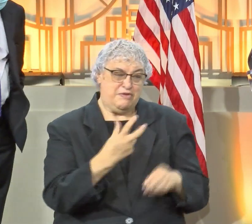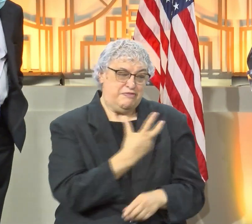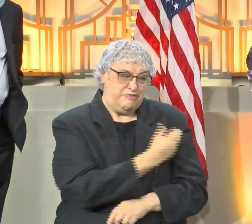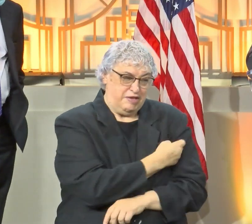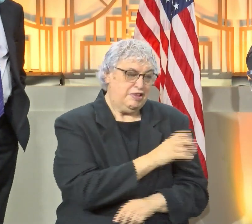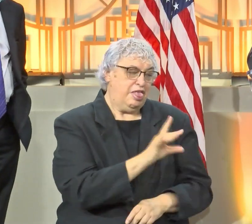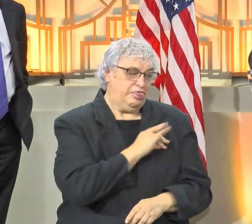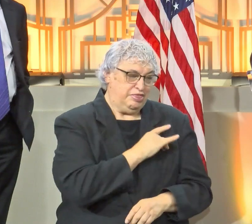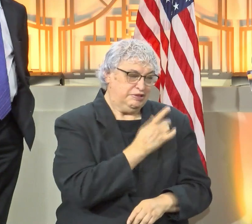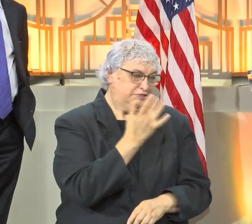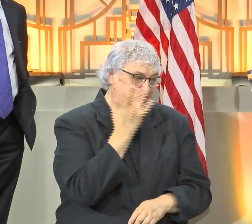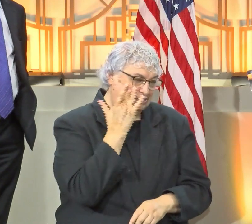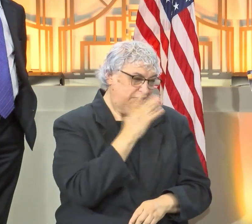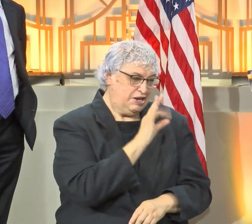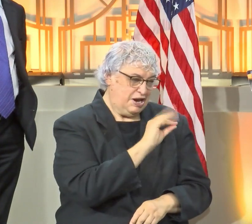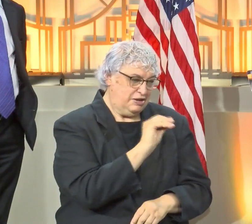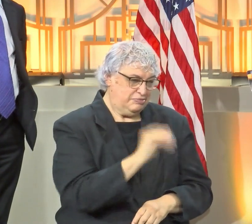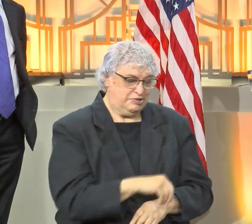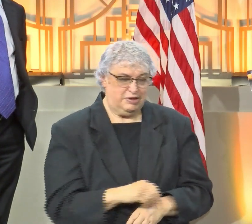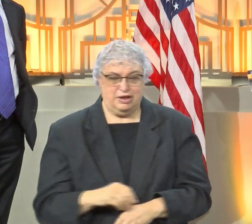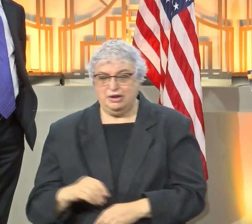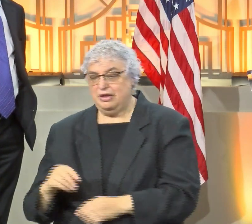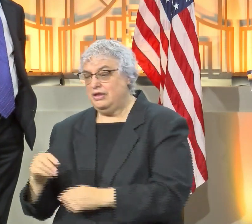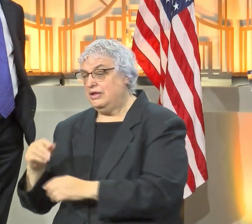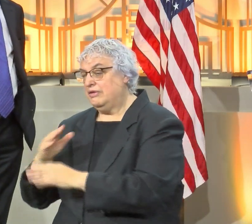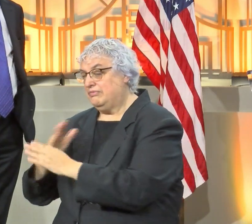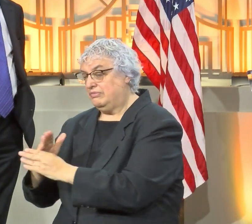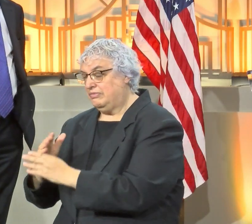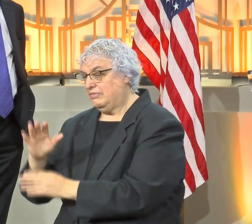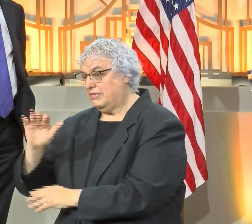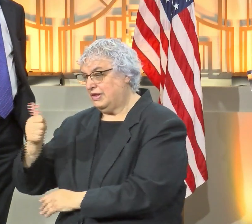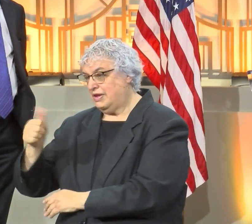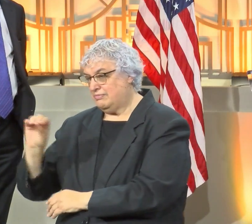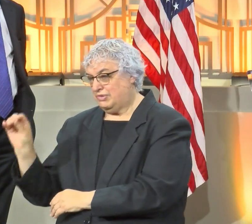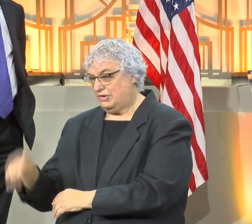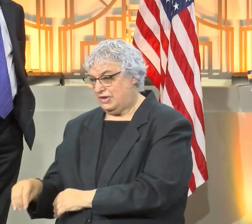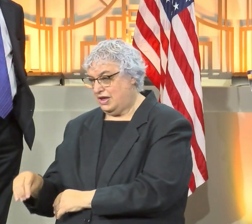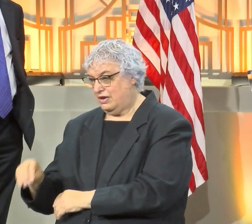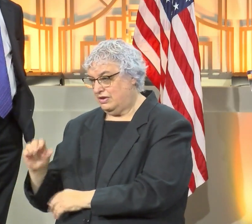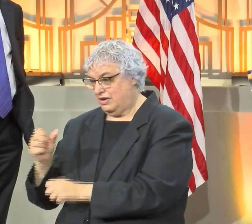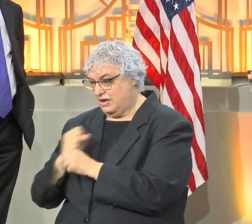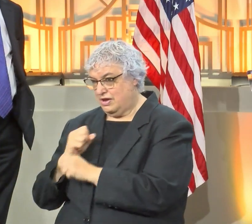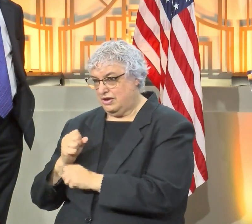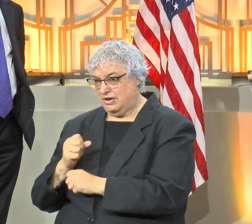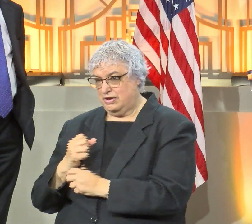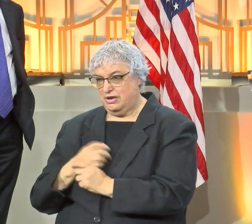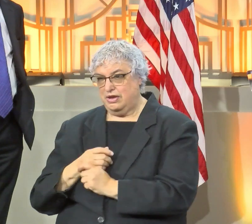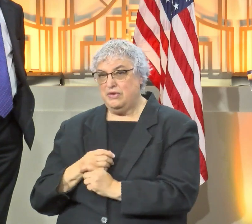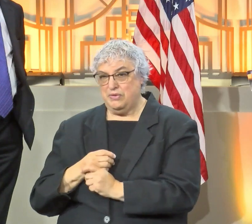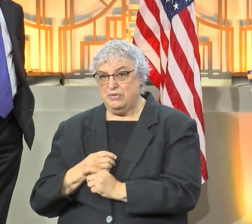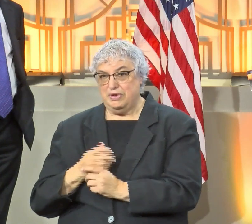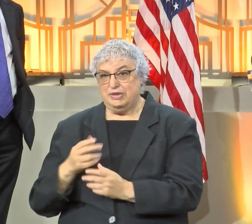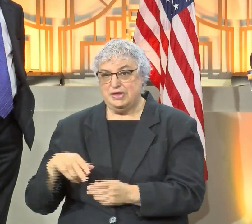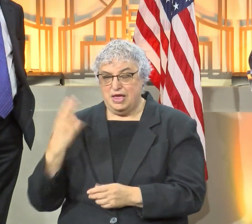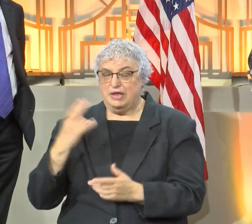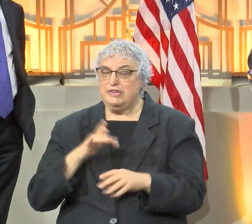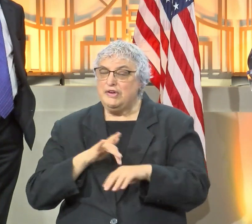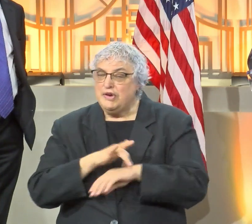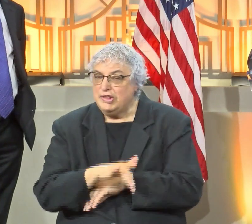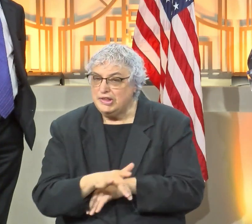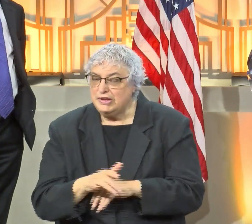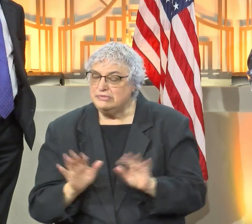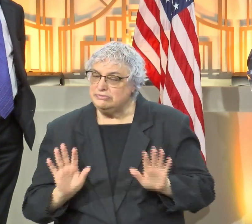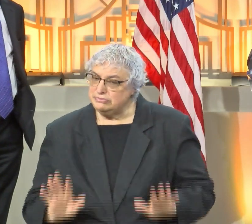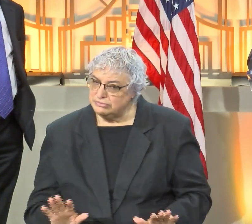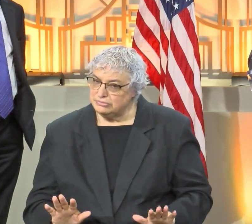early. This is good news, but this is early. Let me point out that 90% is a very high value, much higher than I think most people had expected. But it's early, so we need to